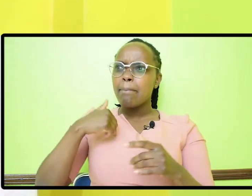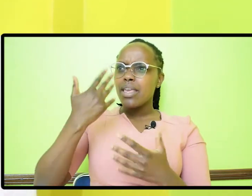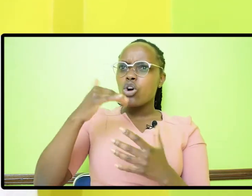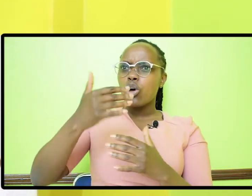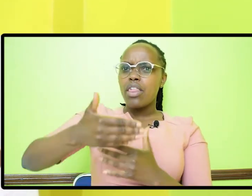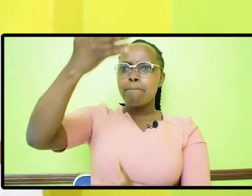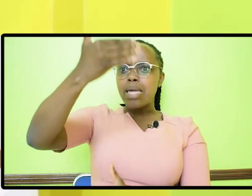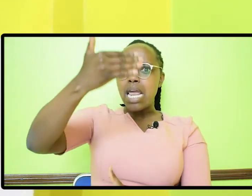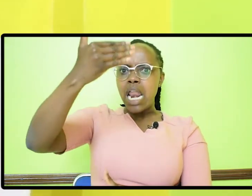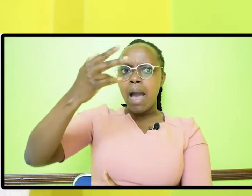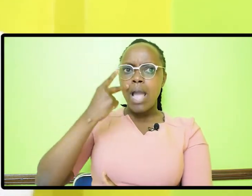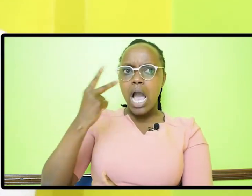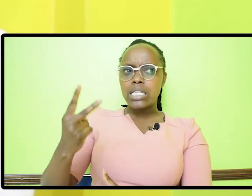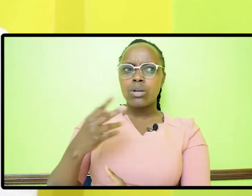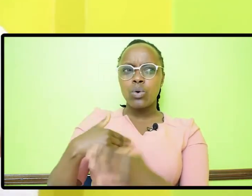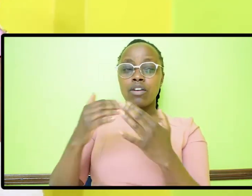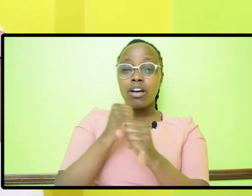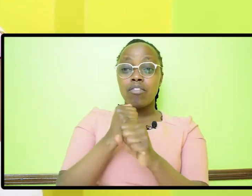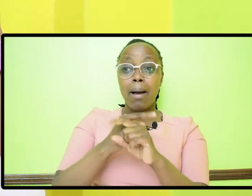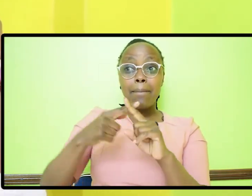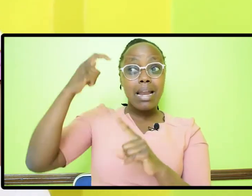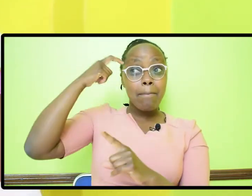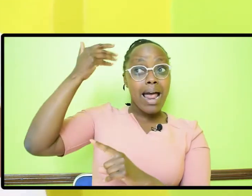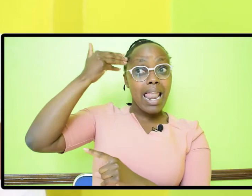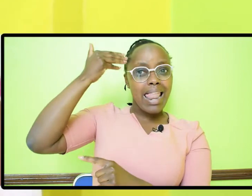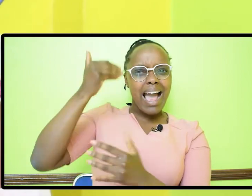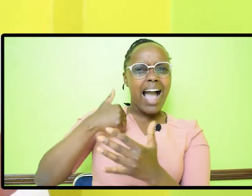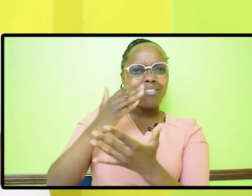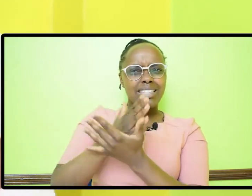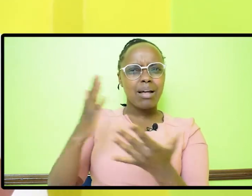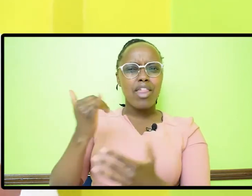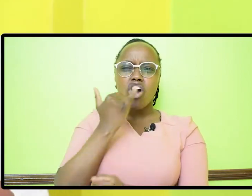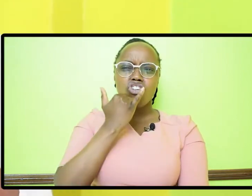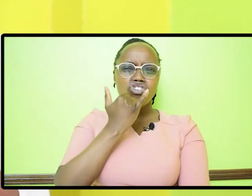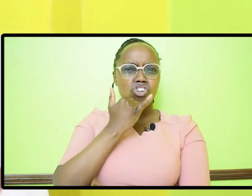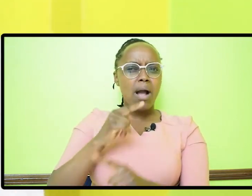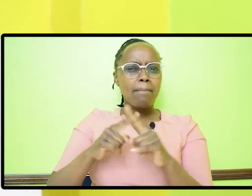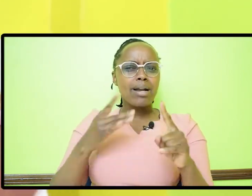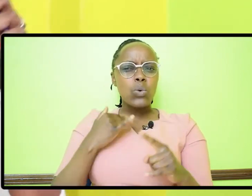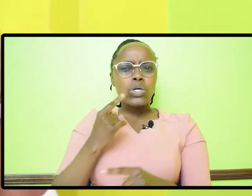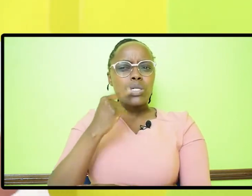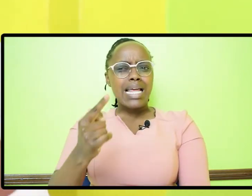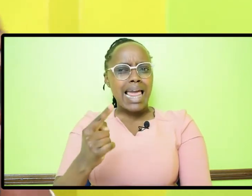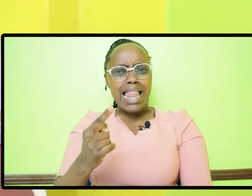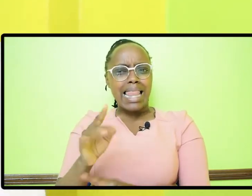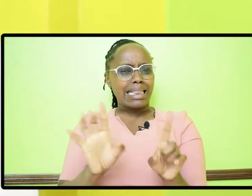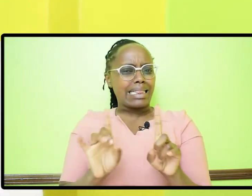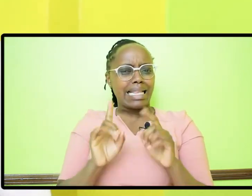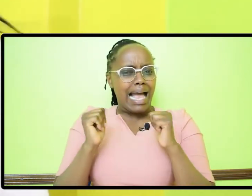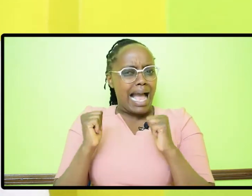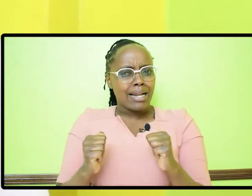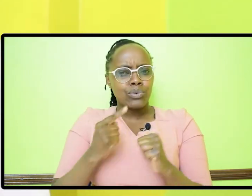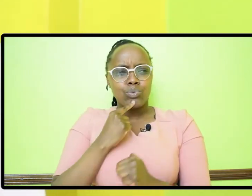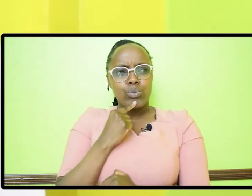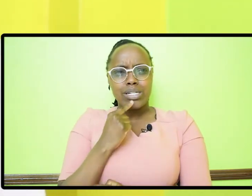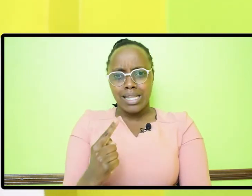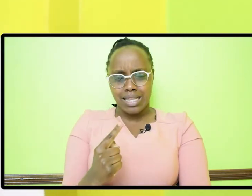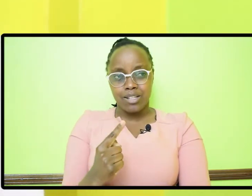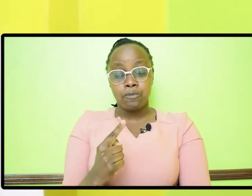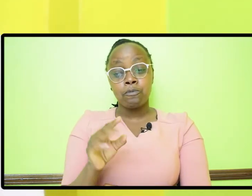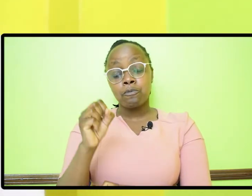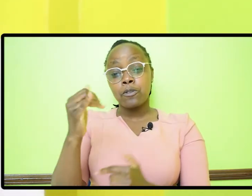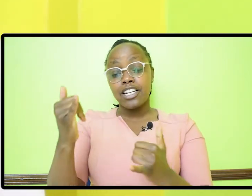kwa kioo, I can see what he's doing. But in the back of my mind, there is something wrong. But I don't want to expose or say anything.